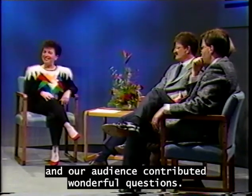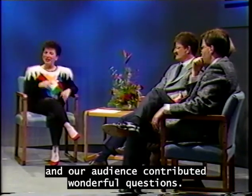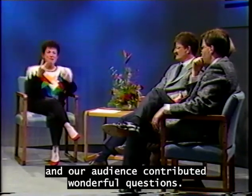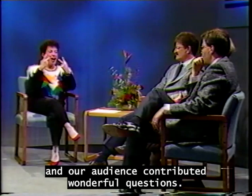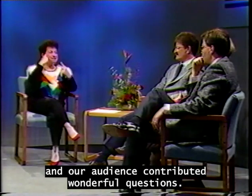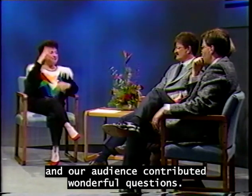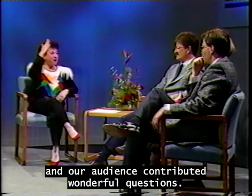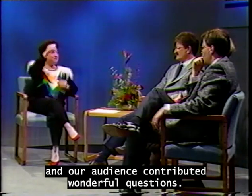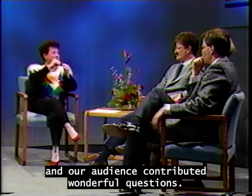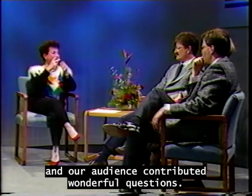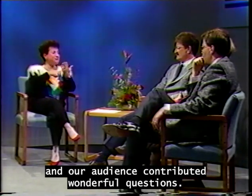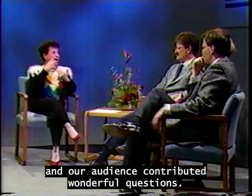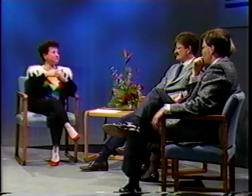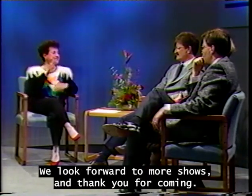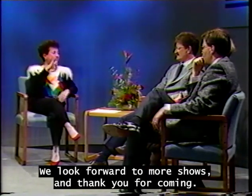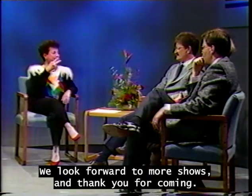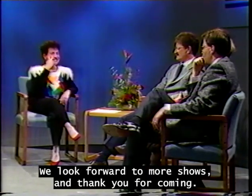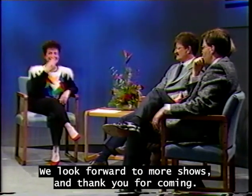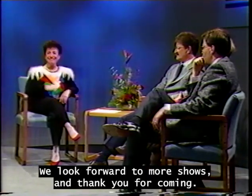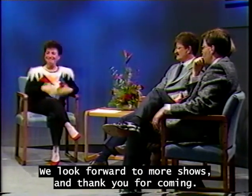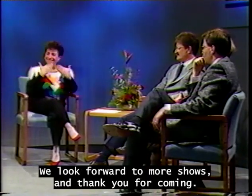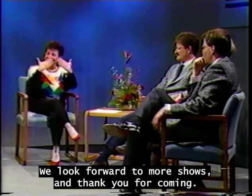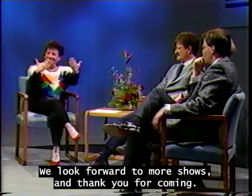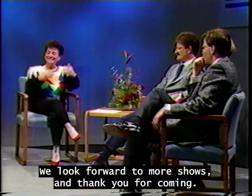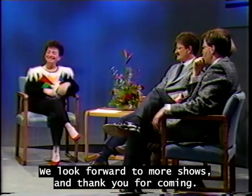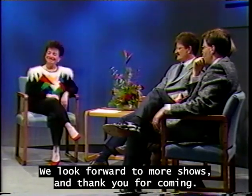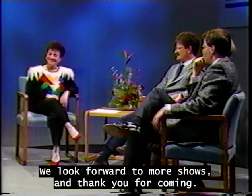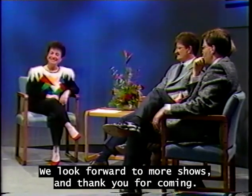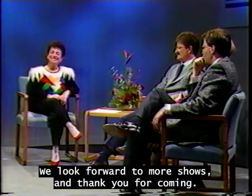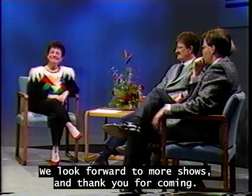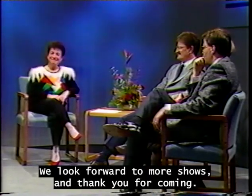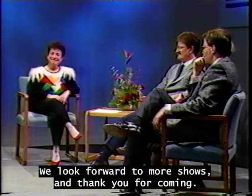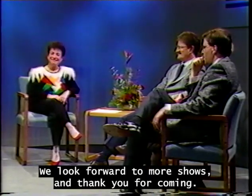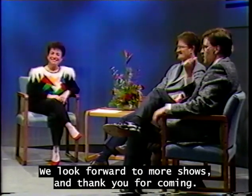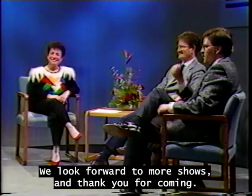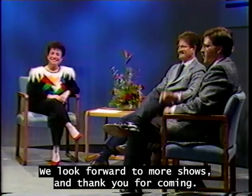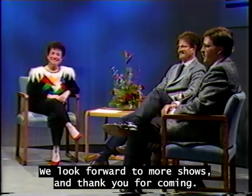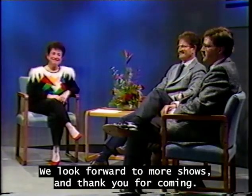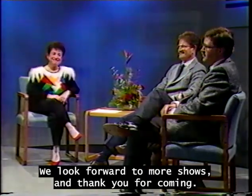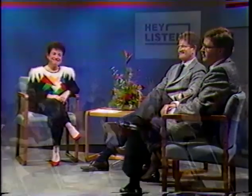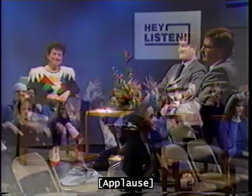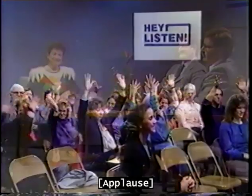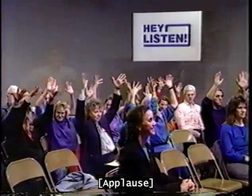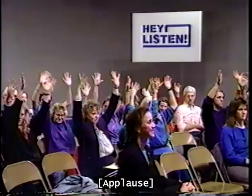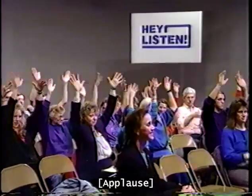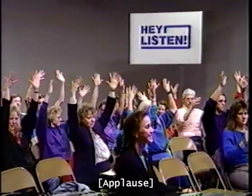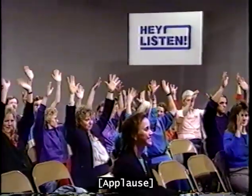wonderful questions. We look forward to more shows, and thank you for coming.